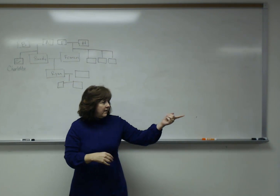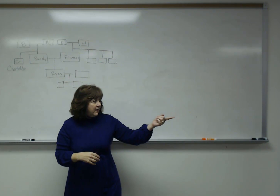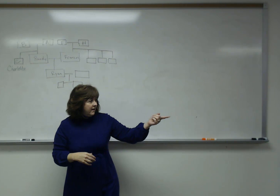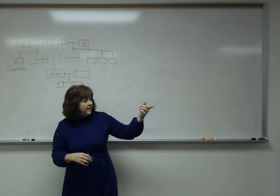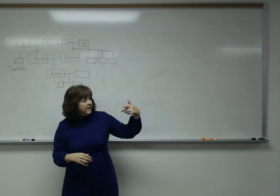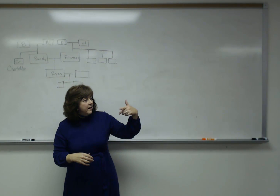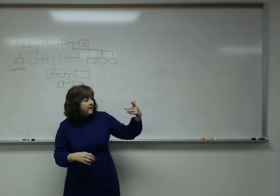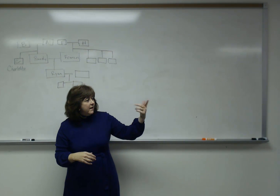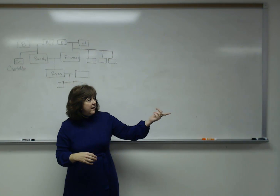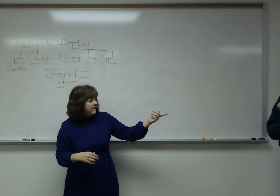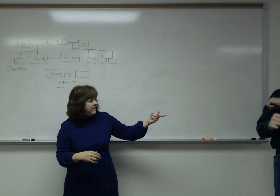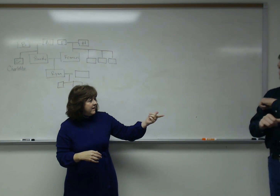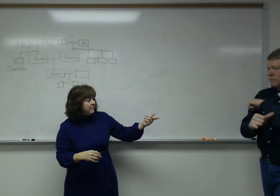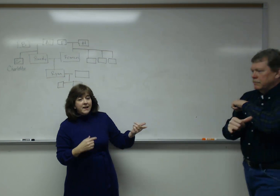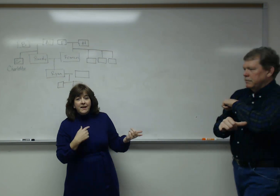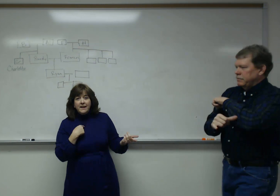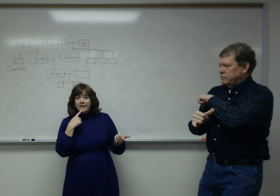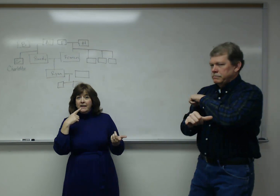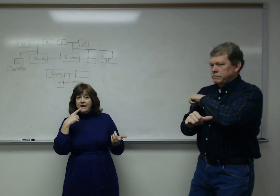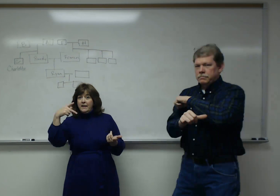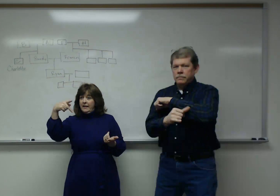Okay. When I said